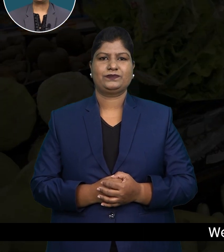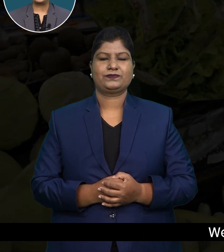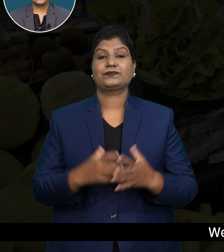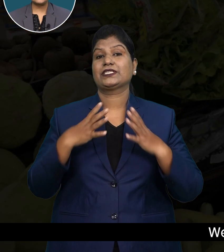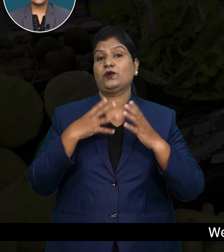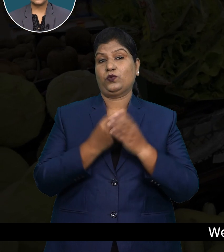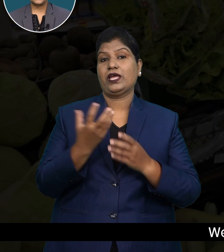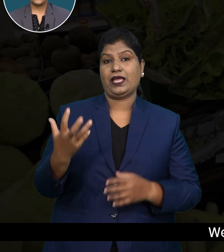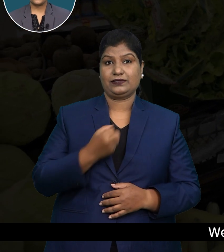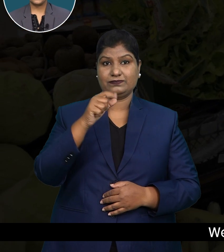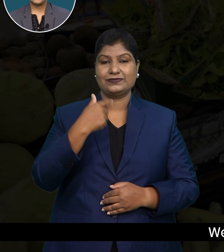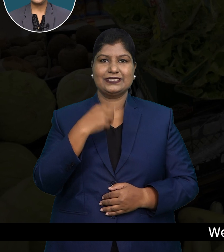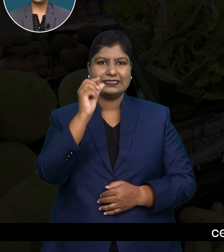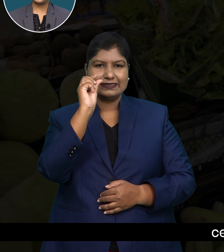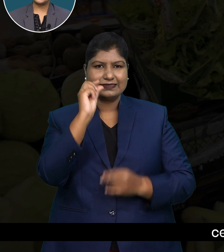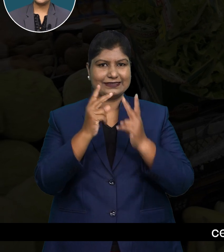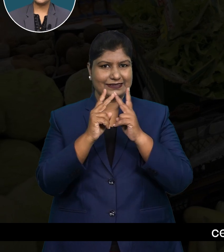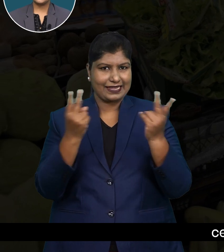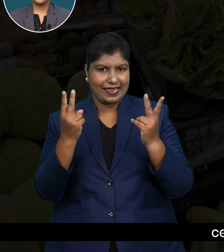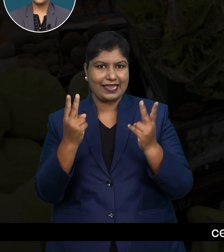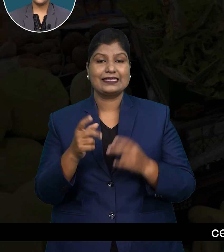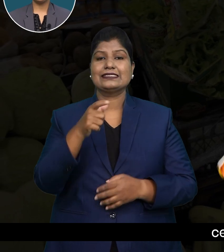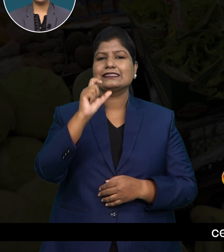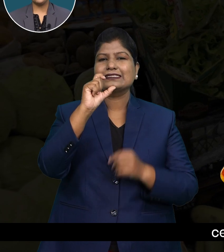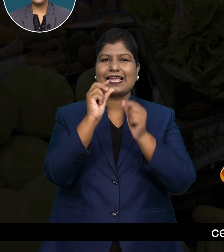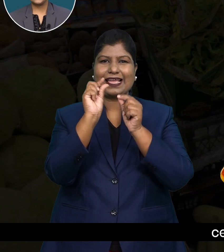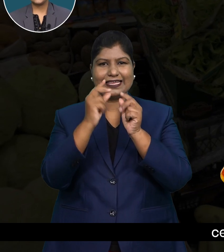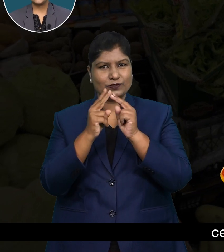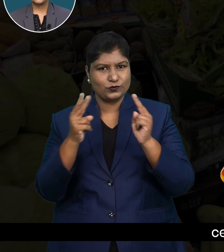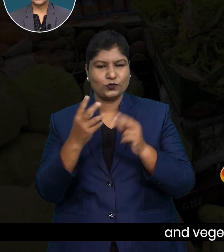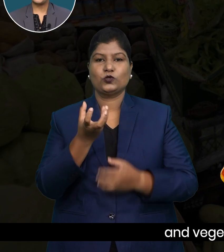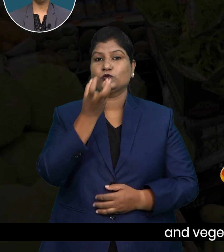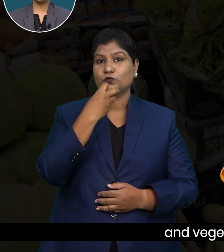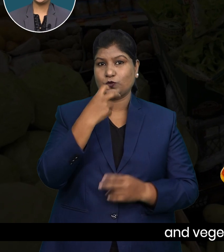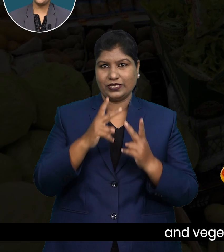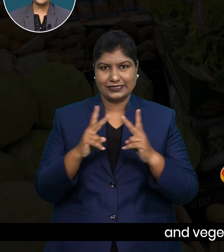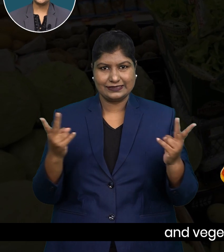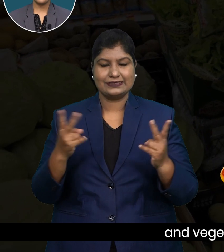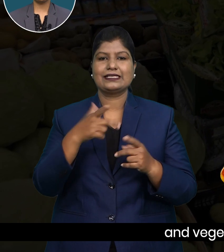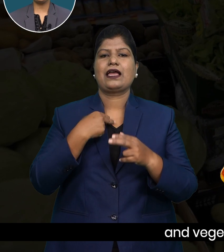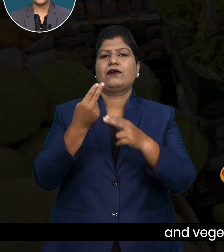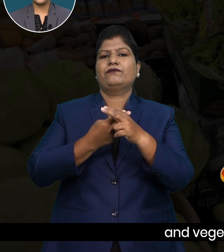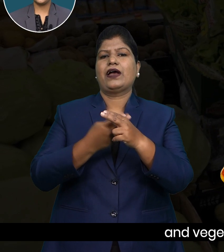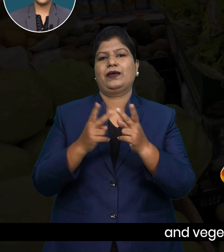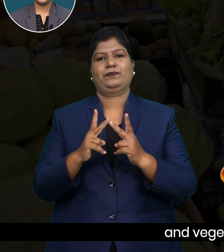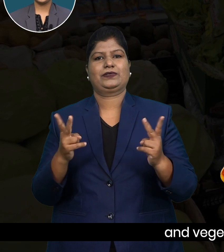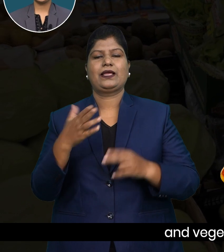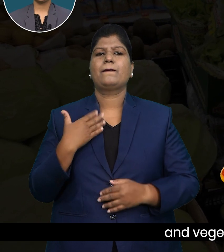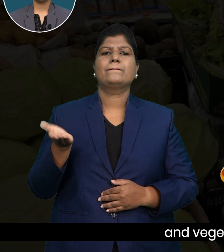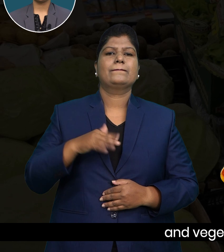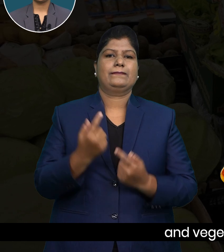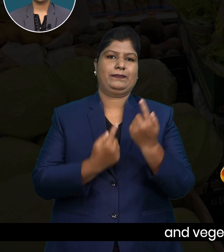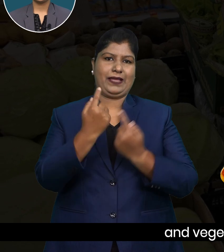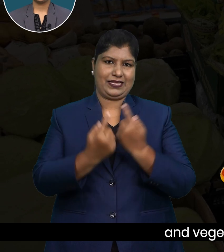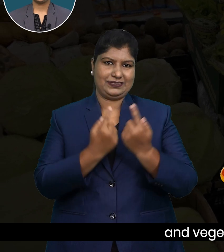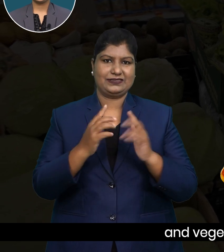We get grains, cereals, fruits, and vegetables from plants.